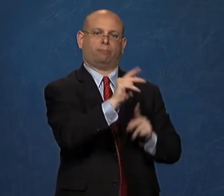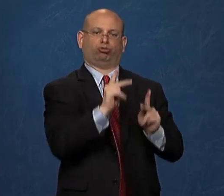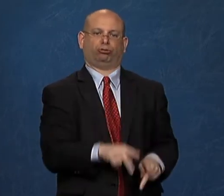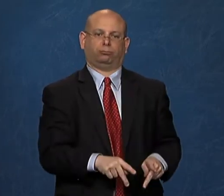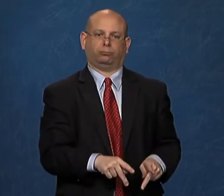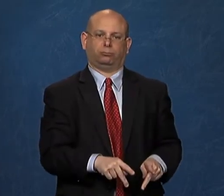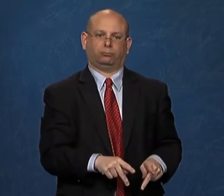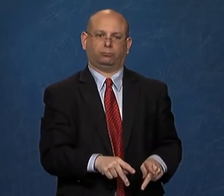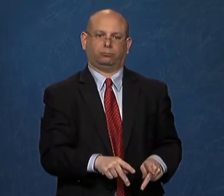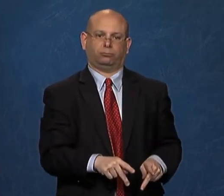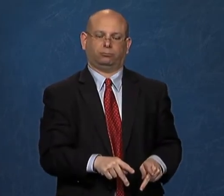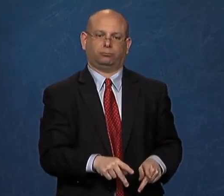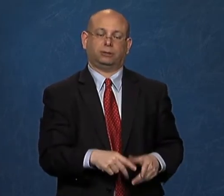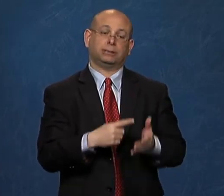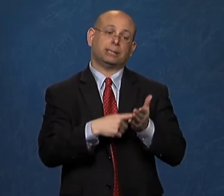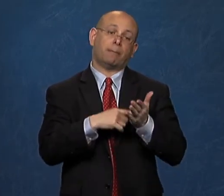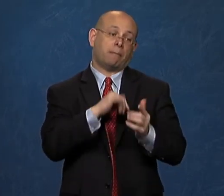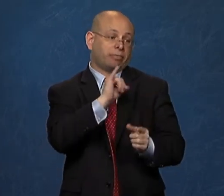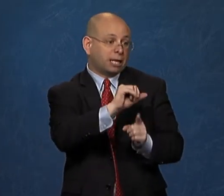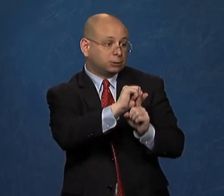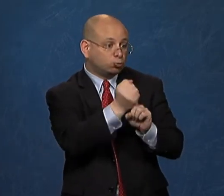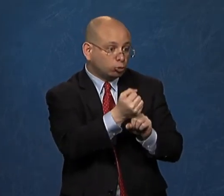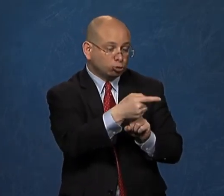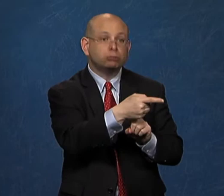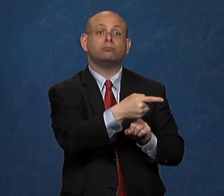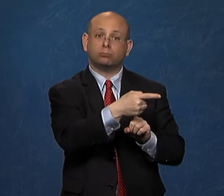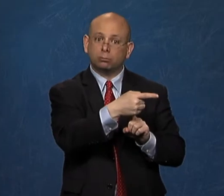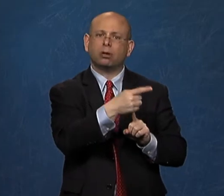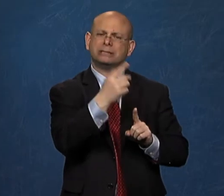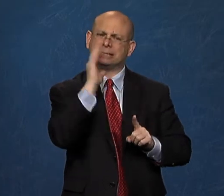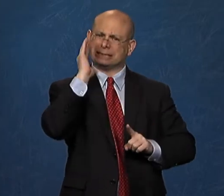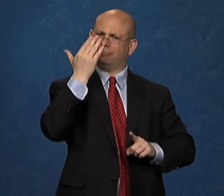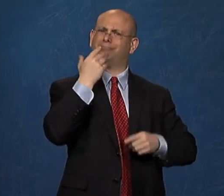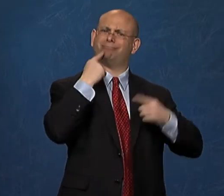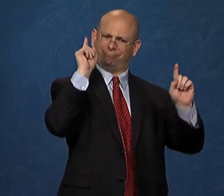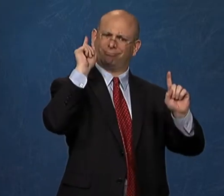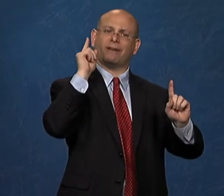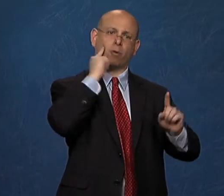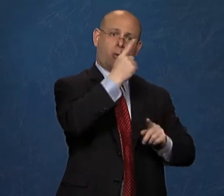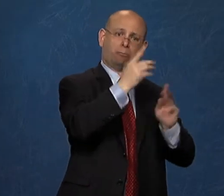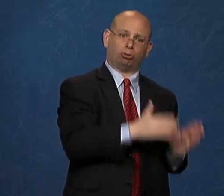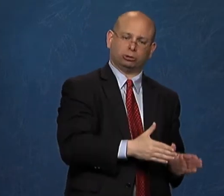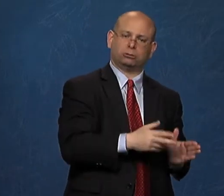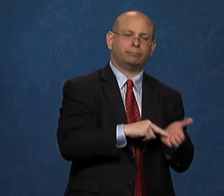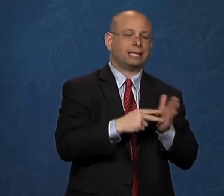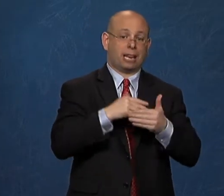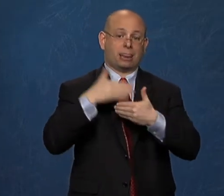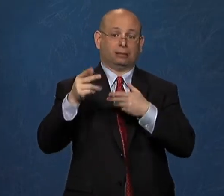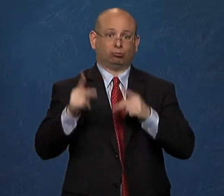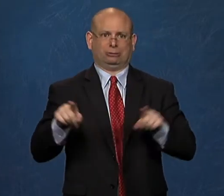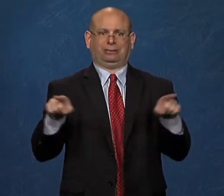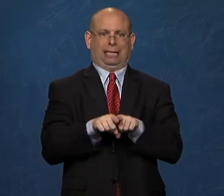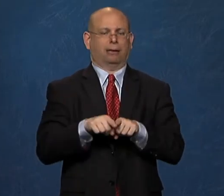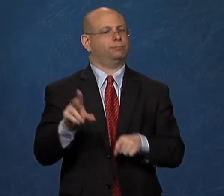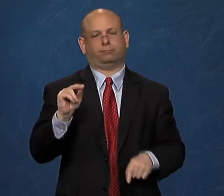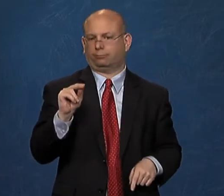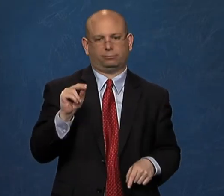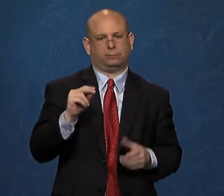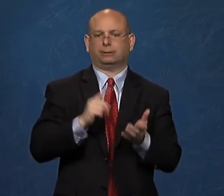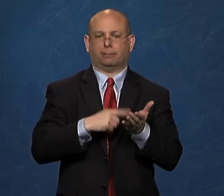preference. Sometimes VRI may not be the preference or the best fit for the deaf person in any given situation. It might be effective for one